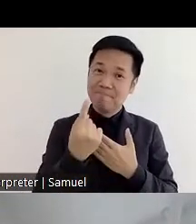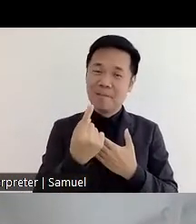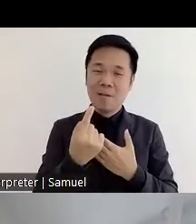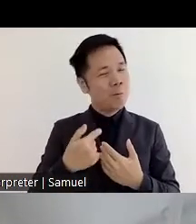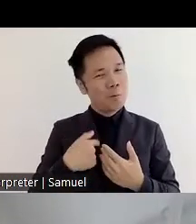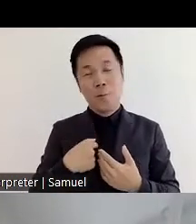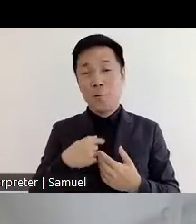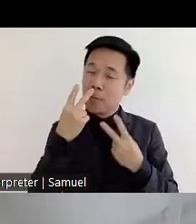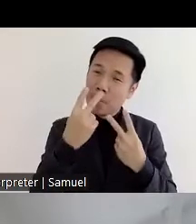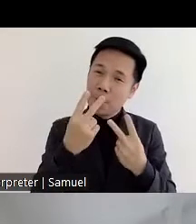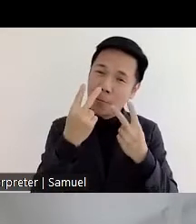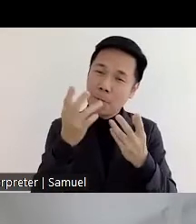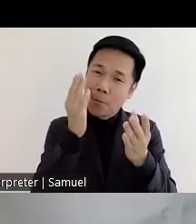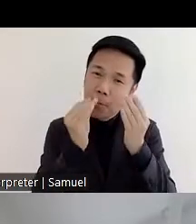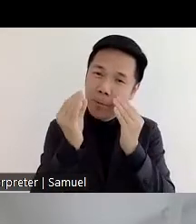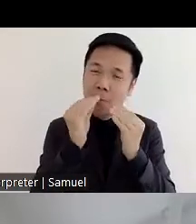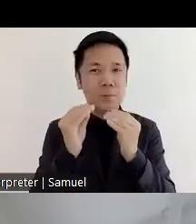sessions.